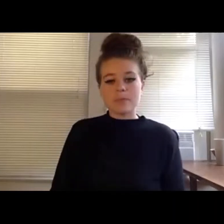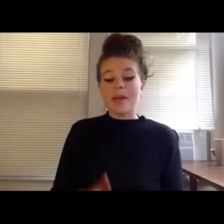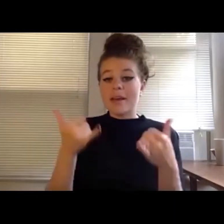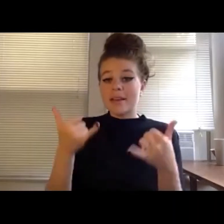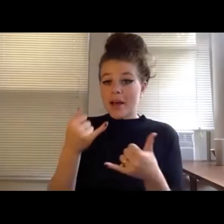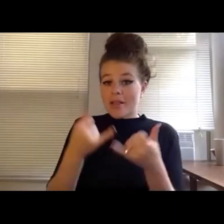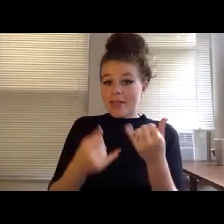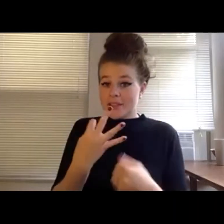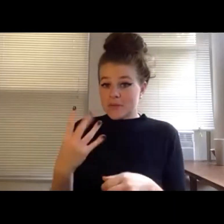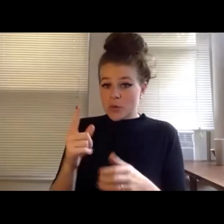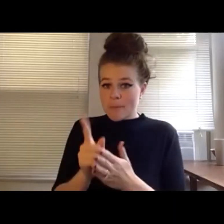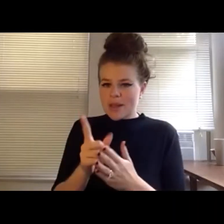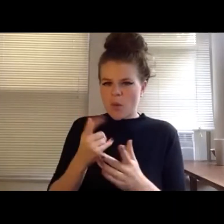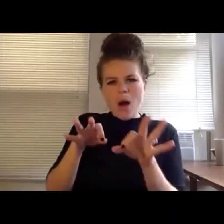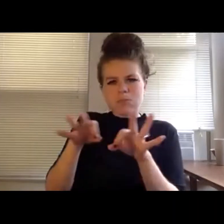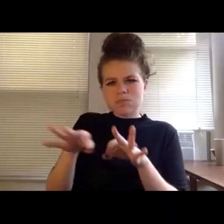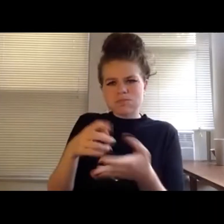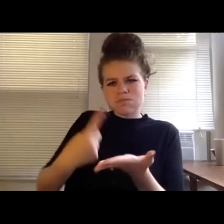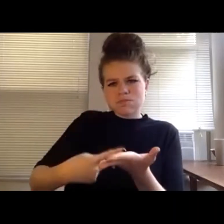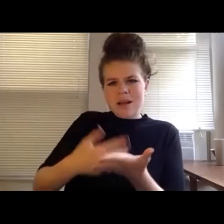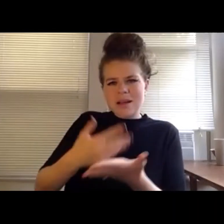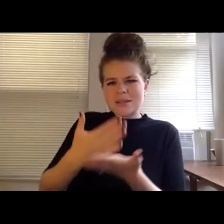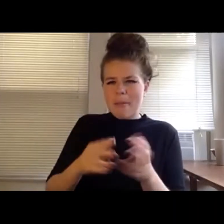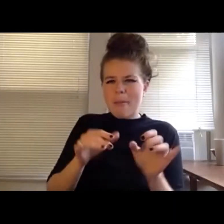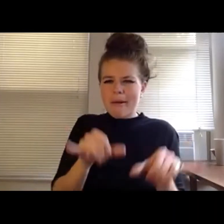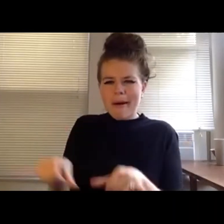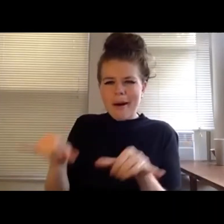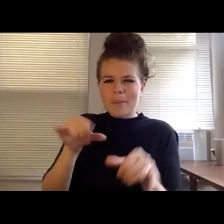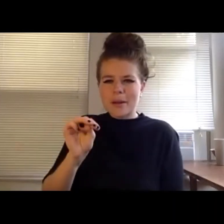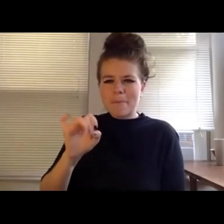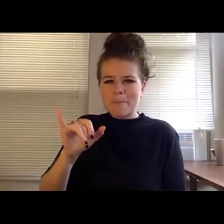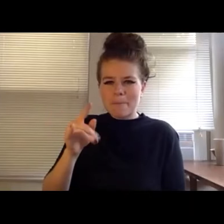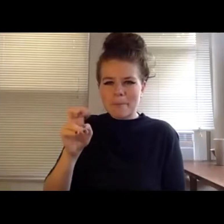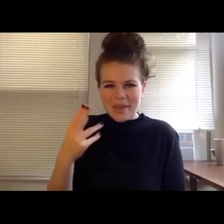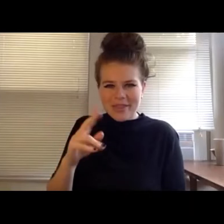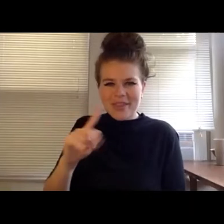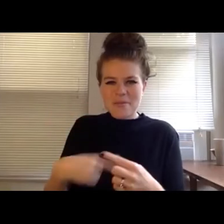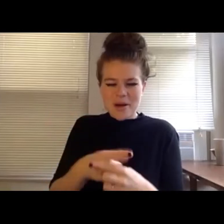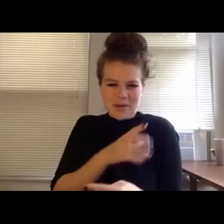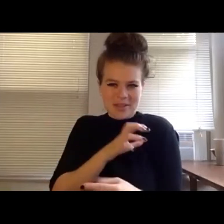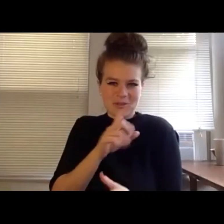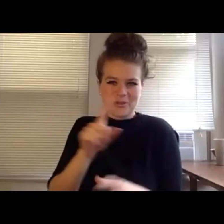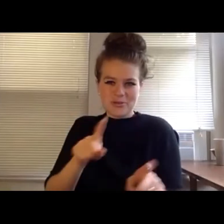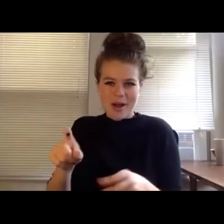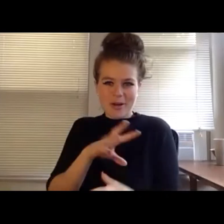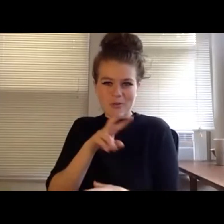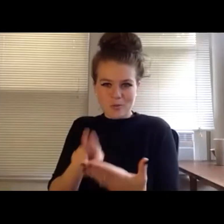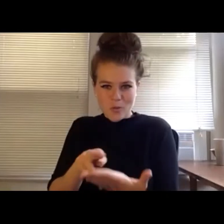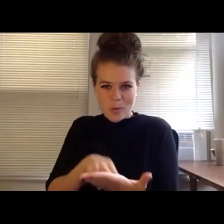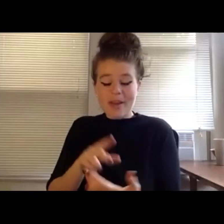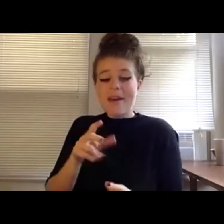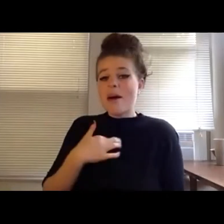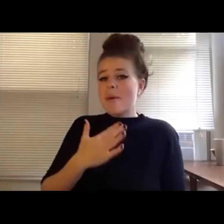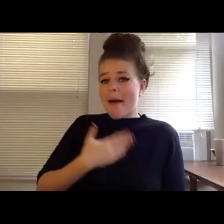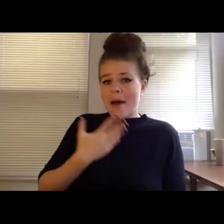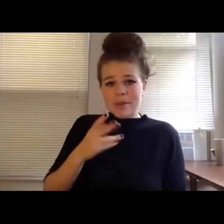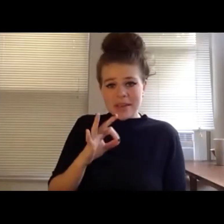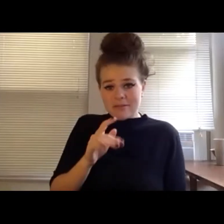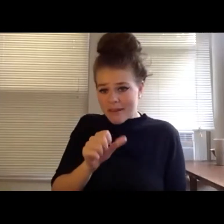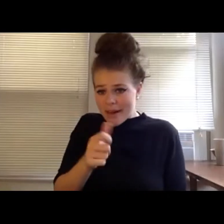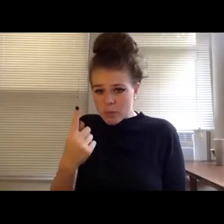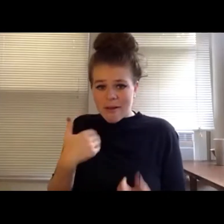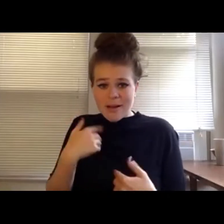the common myths about clinical trial enrollment. And I'm happy to answer any questions that people might